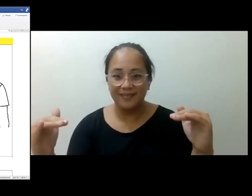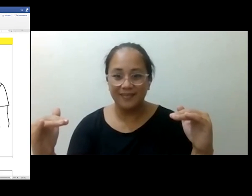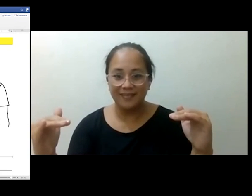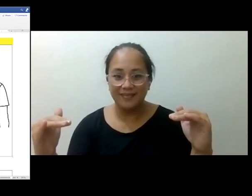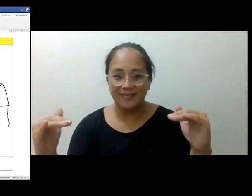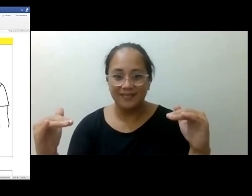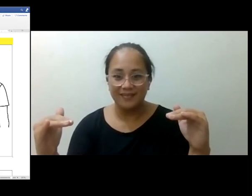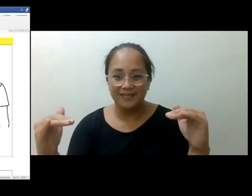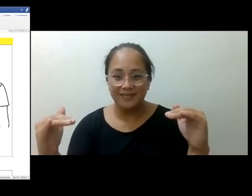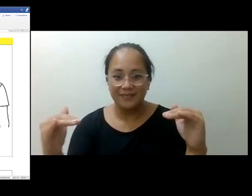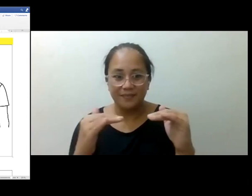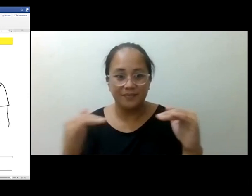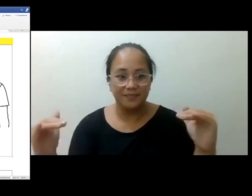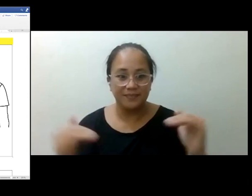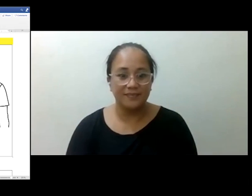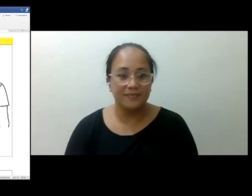Okay.